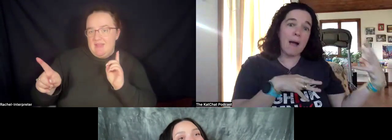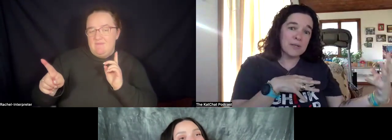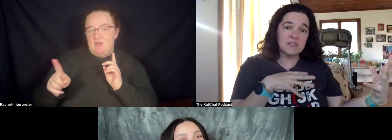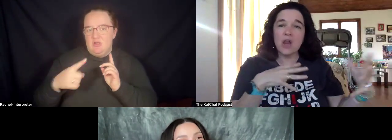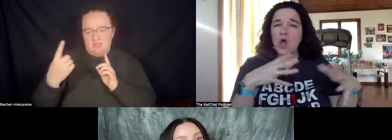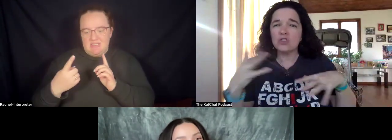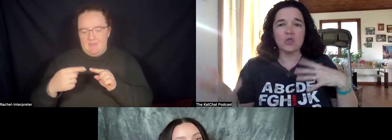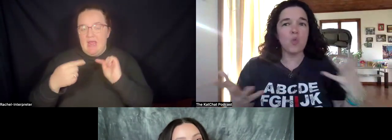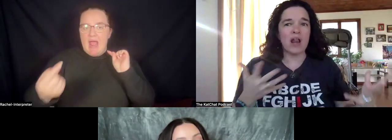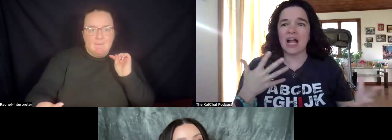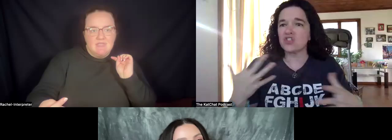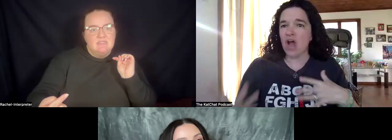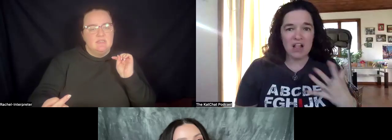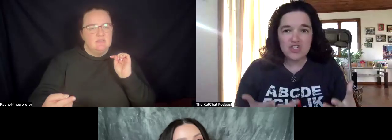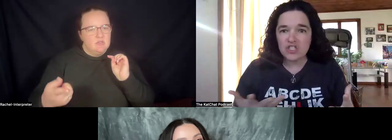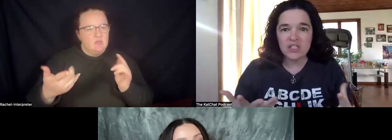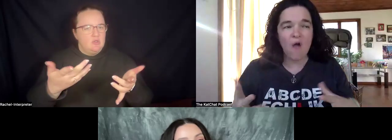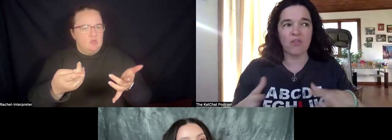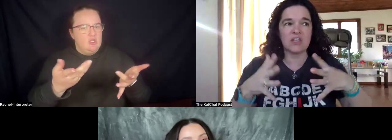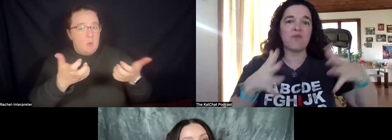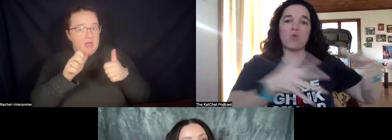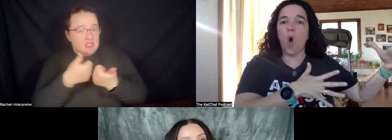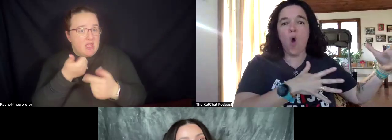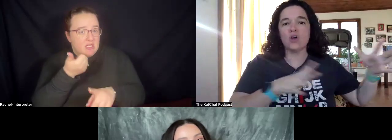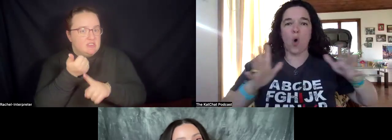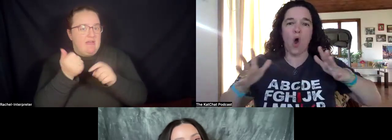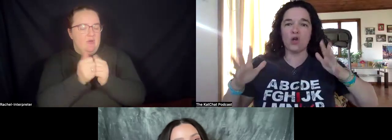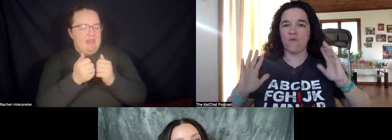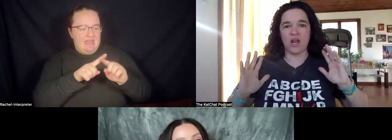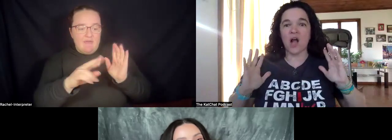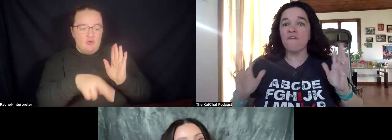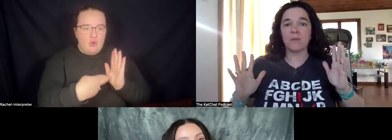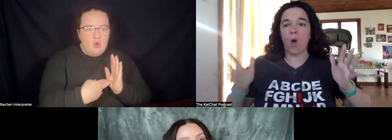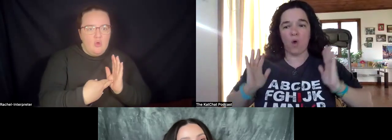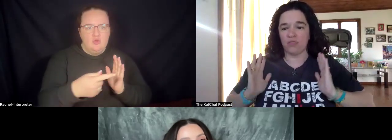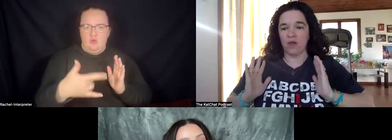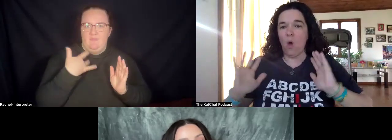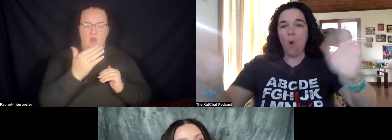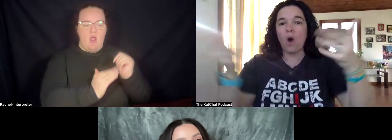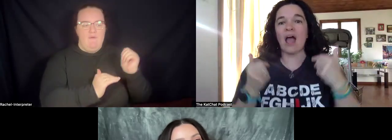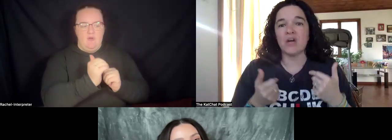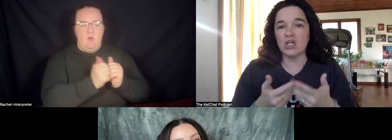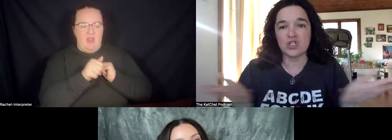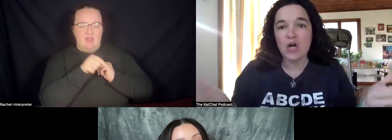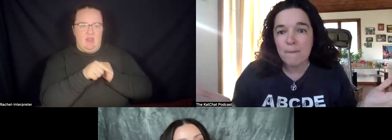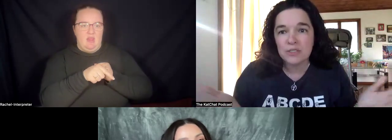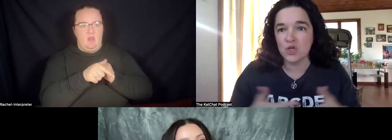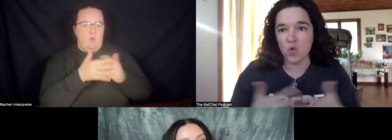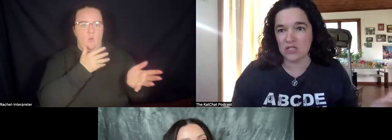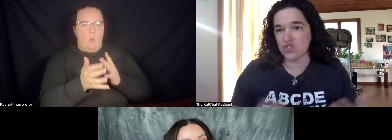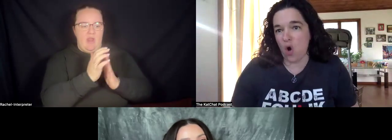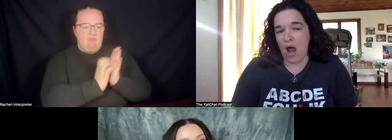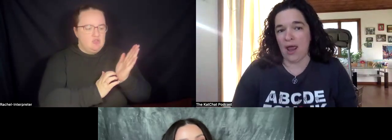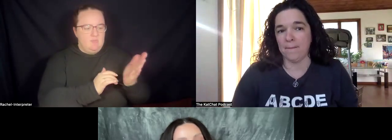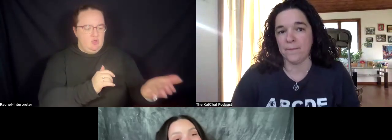something opposite. So you want to like challenge yourself with different roles or you feel comfortable with whatever script